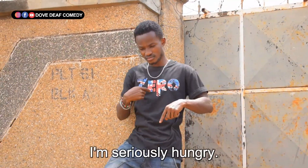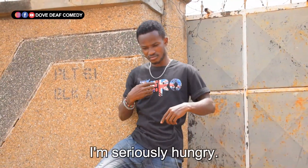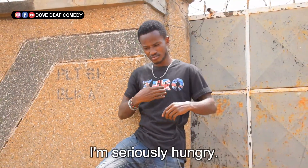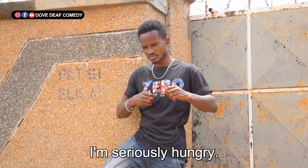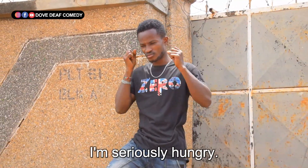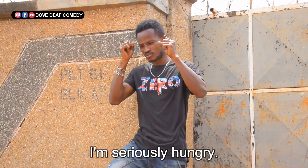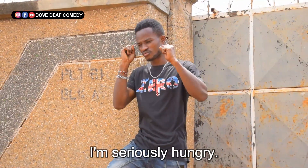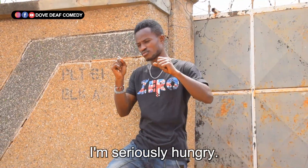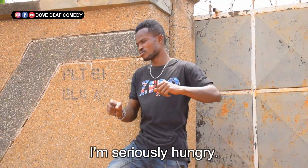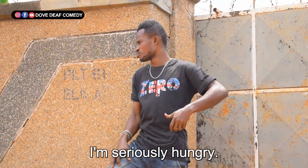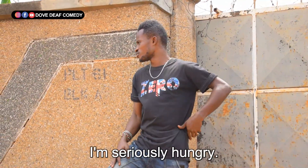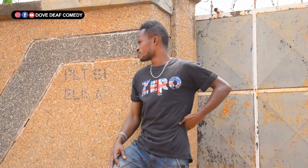I'm seriously hungry.